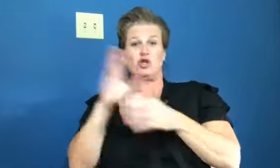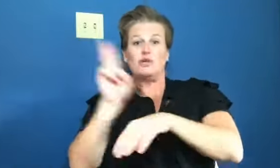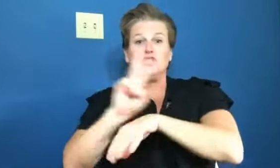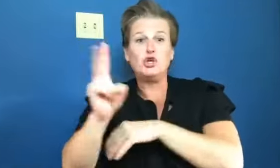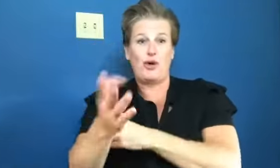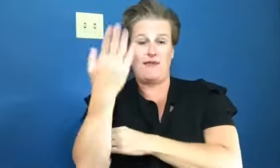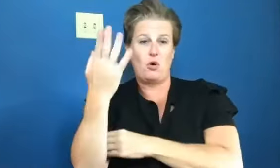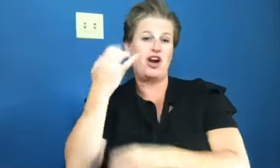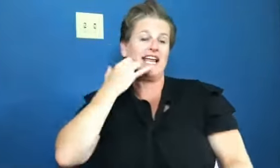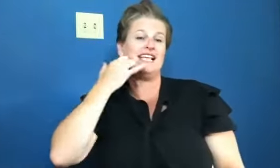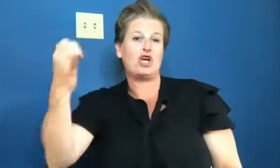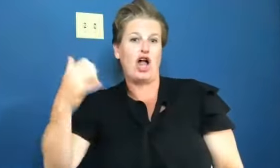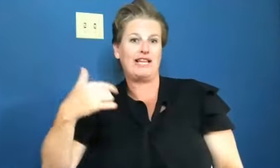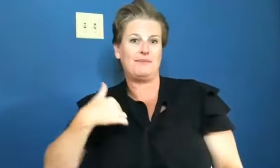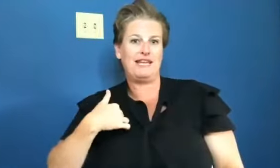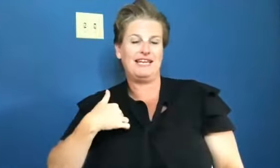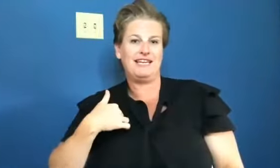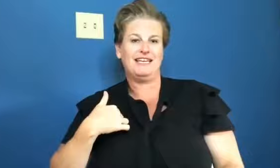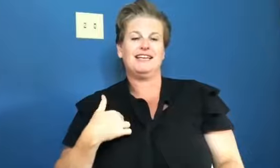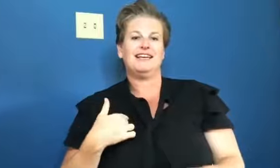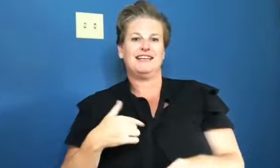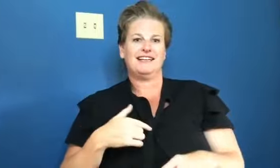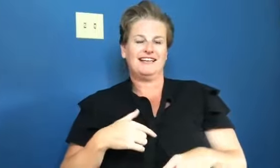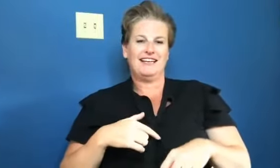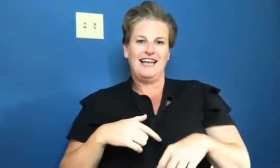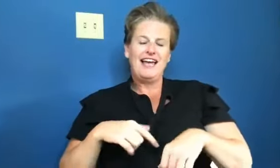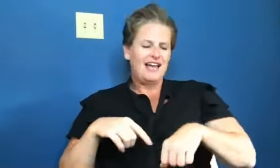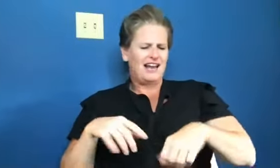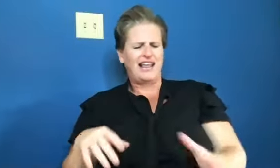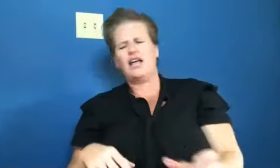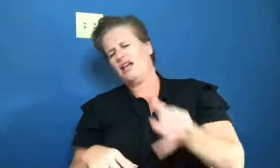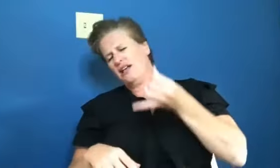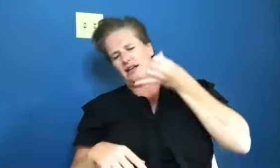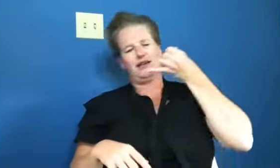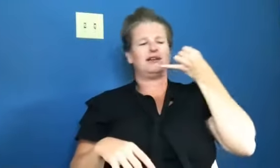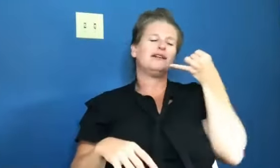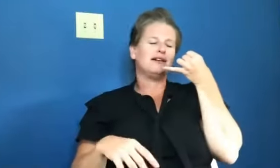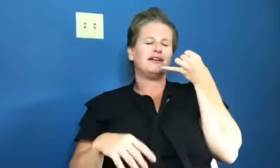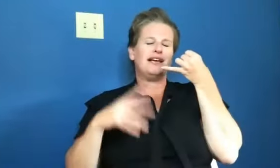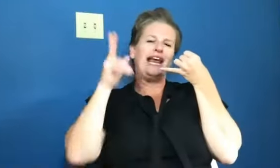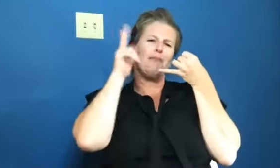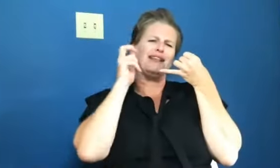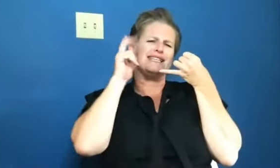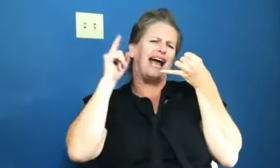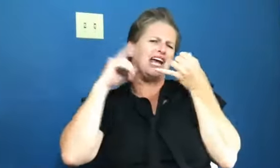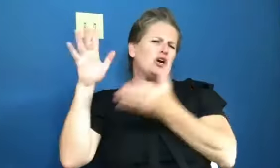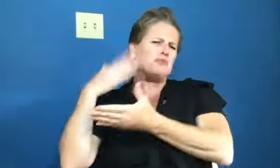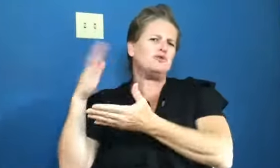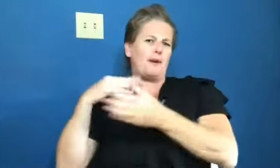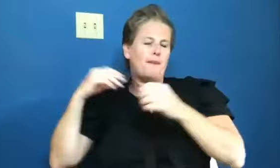This is my timer. He's calling me at 2 o'clock in the morning, and I pick up the phone and I listen to it. I hear this music, bong, chicka, bong, bong. And I was like, what is